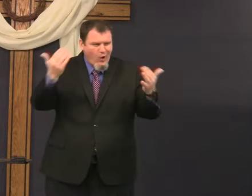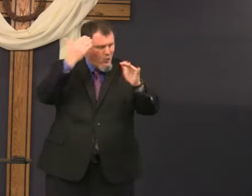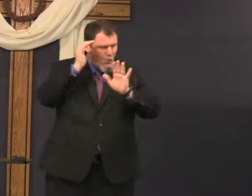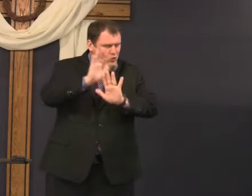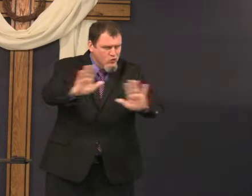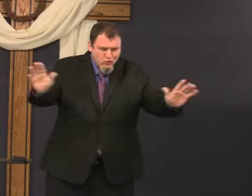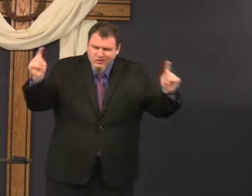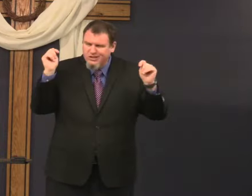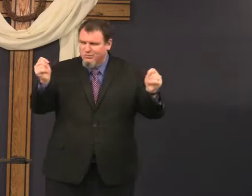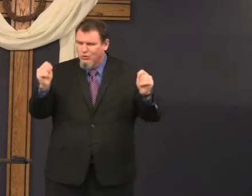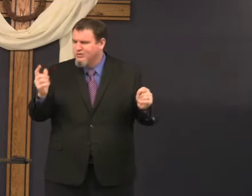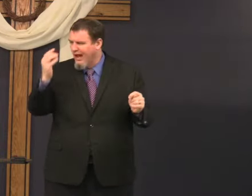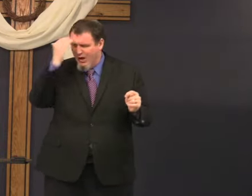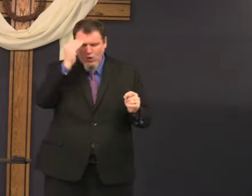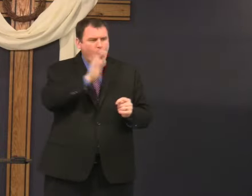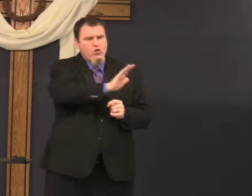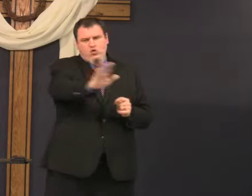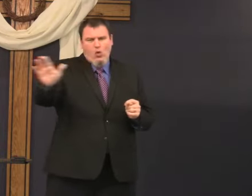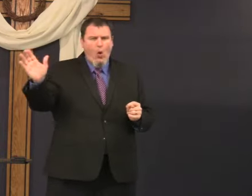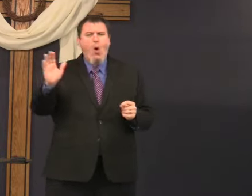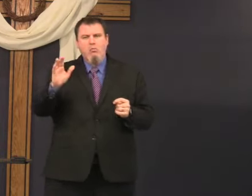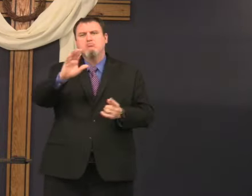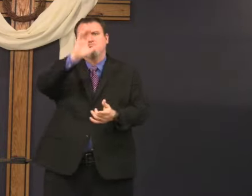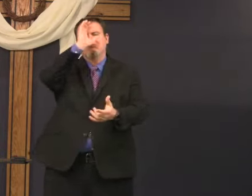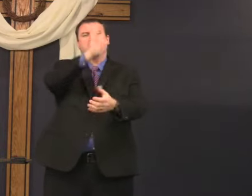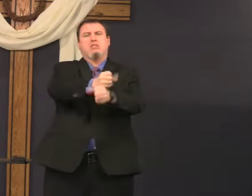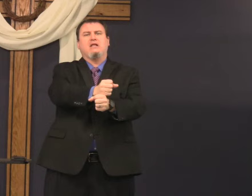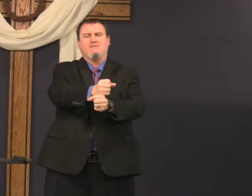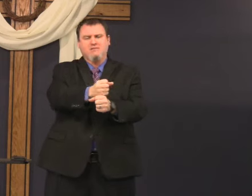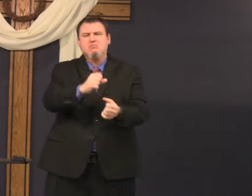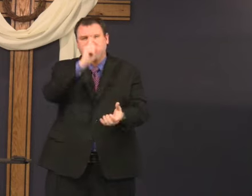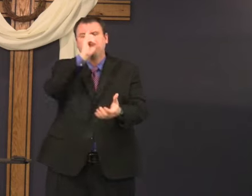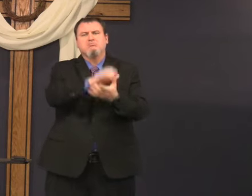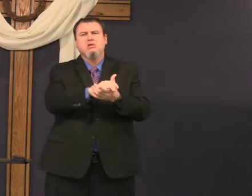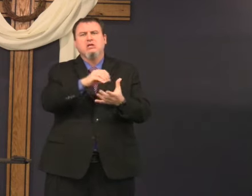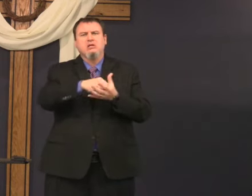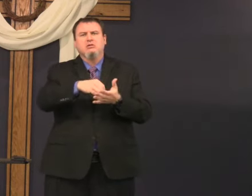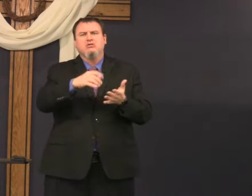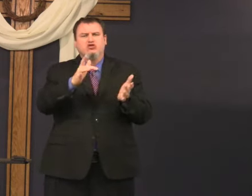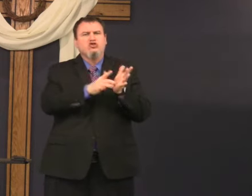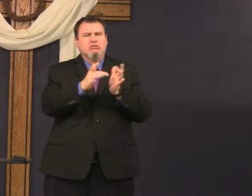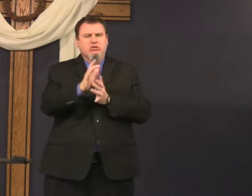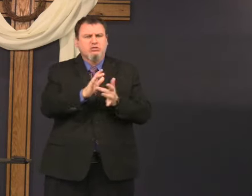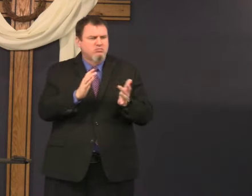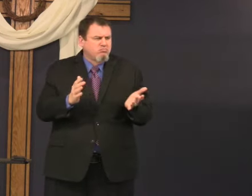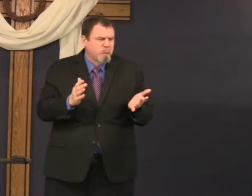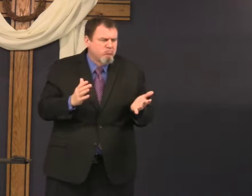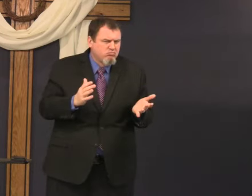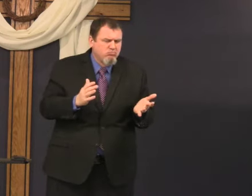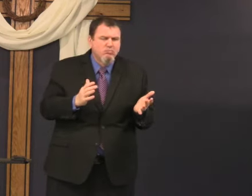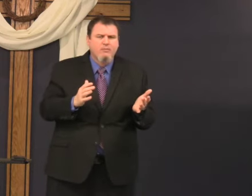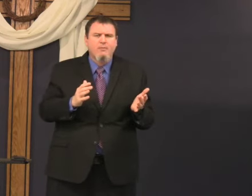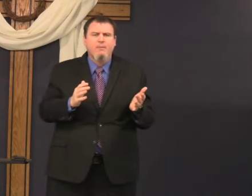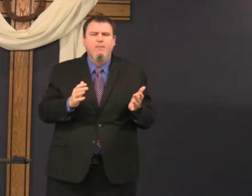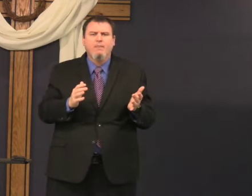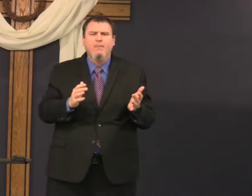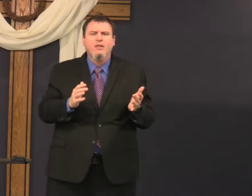I know that most of you already believe. I know your testimonies. I know your faith in Jesus.